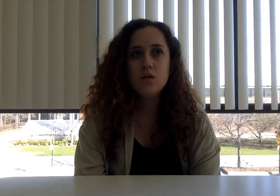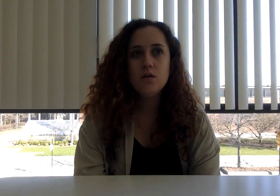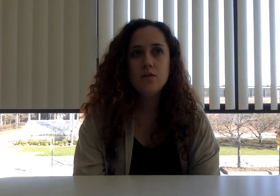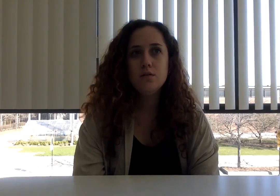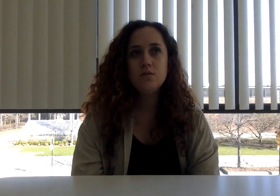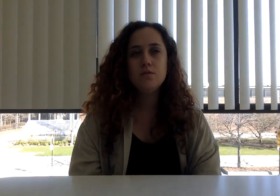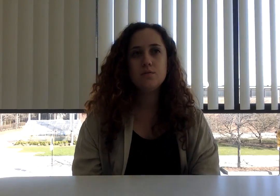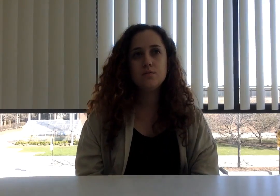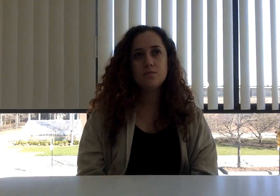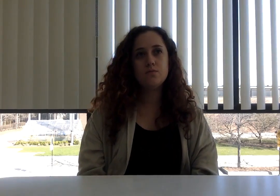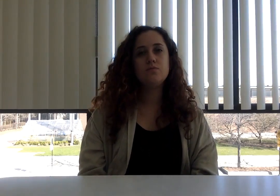16, some interesting questions.